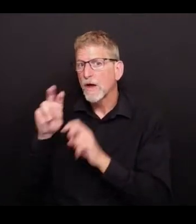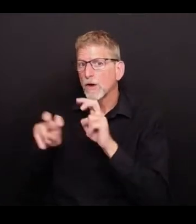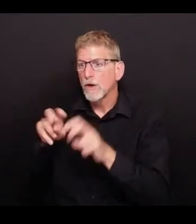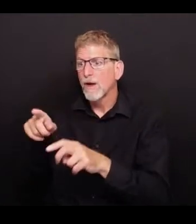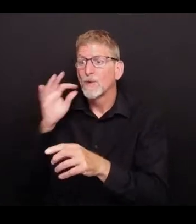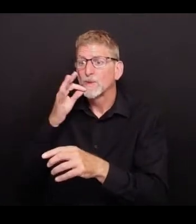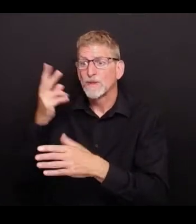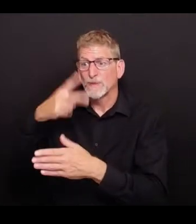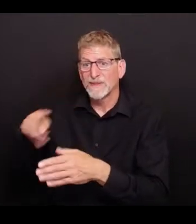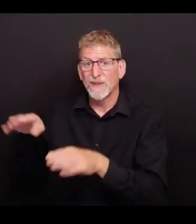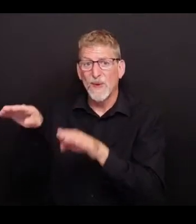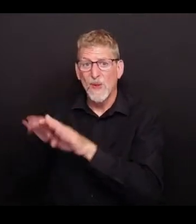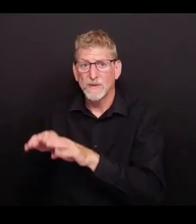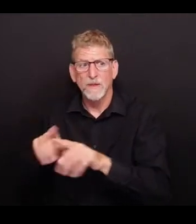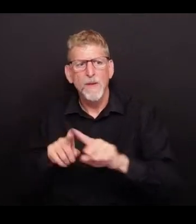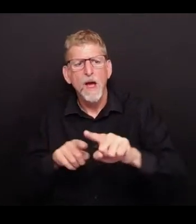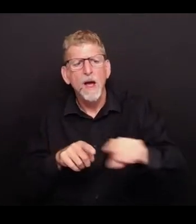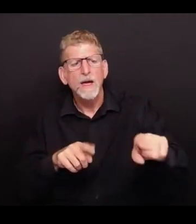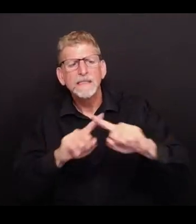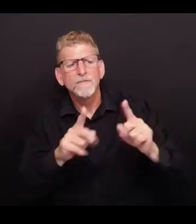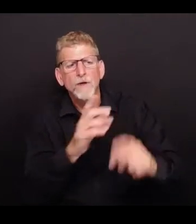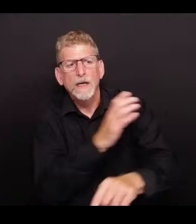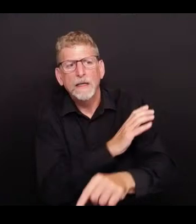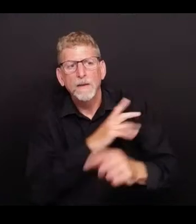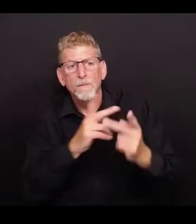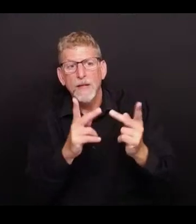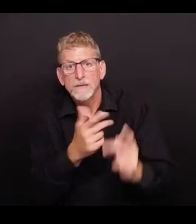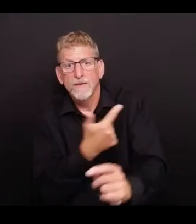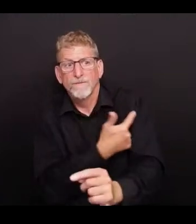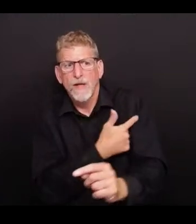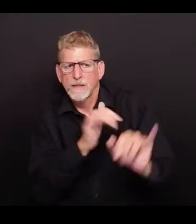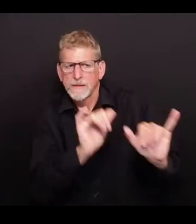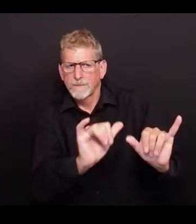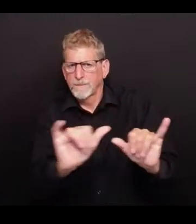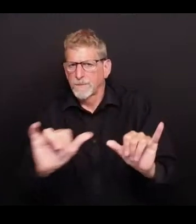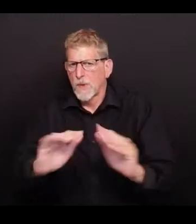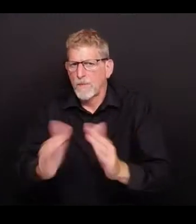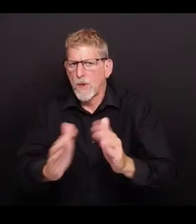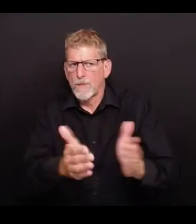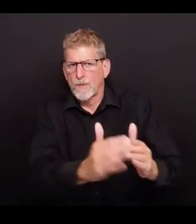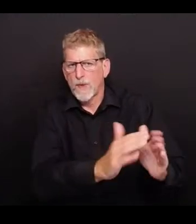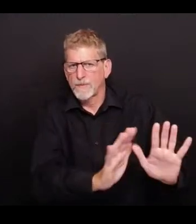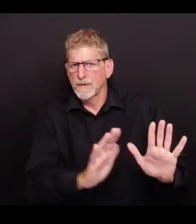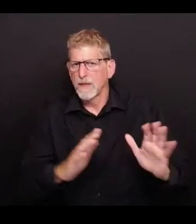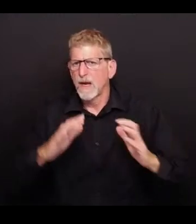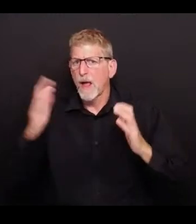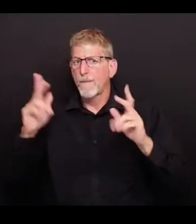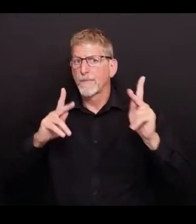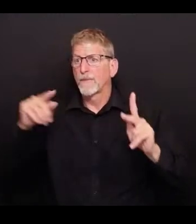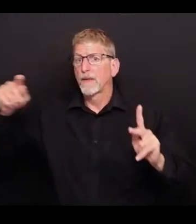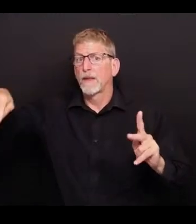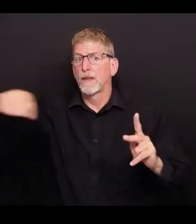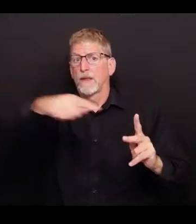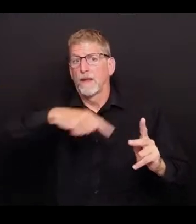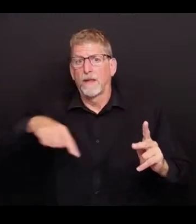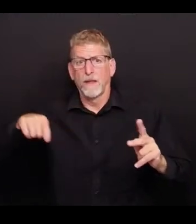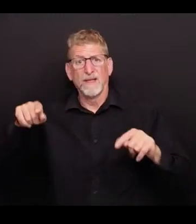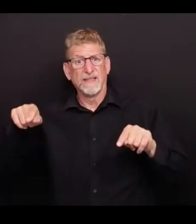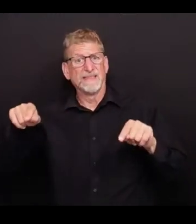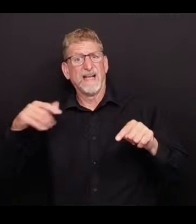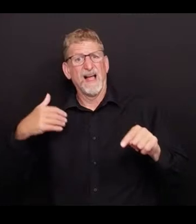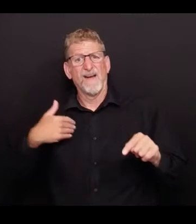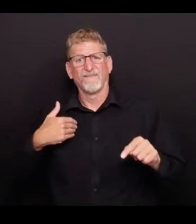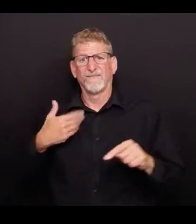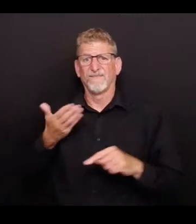result, we're getting people vaccinated, but not at the same volume that we have in the past. So each day, we're seeing increases